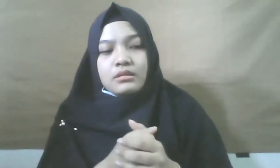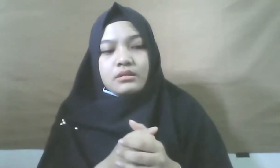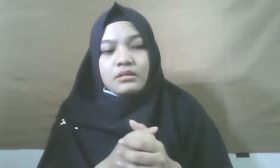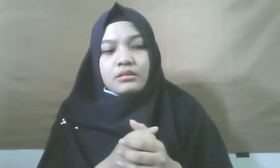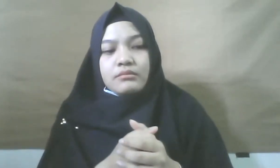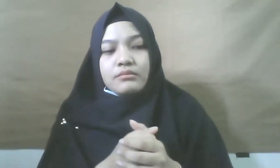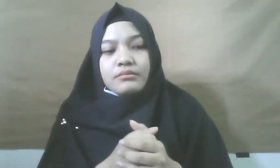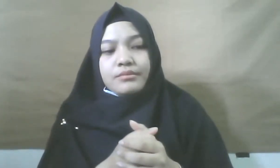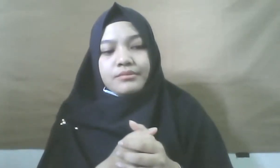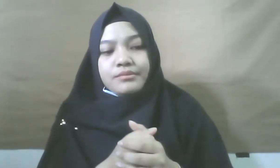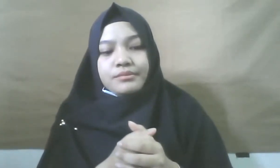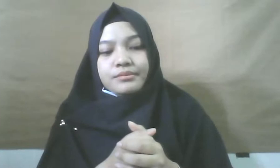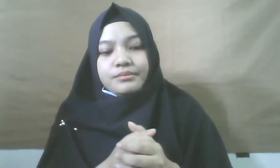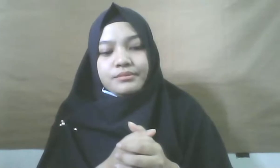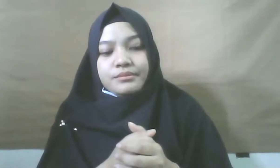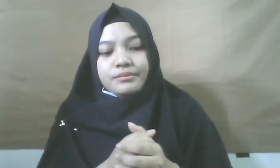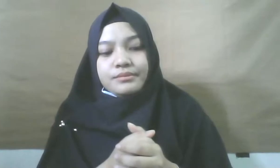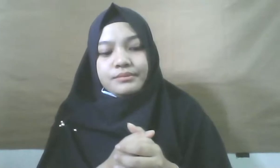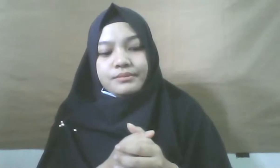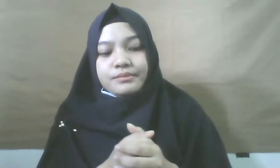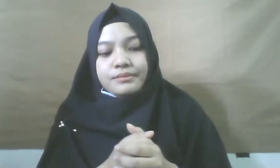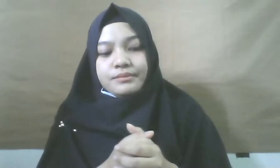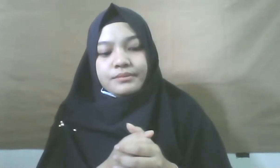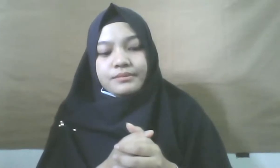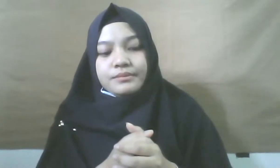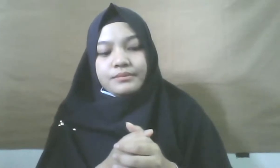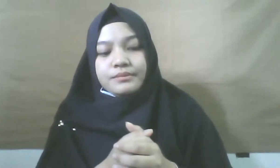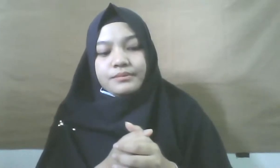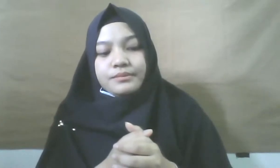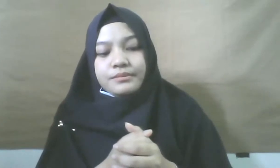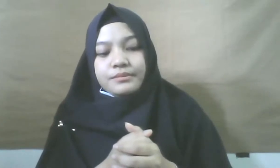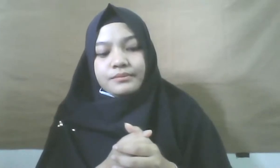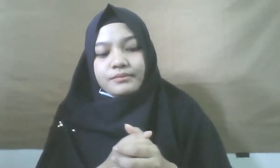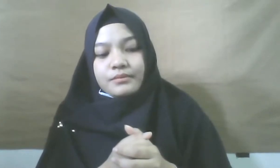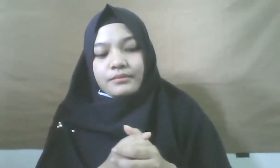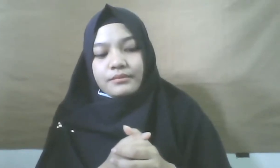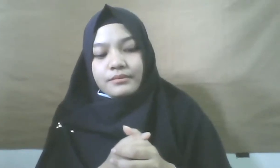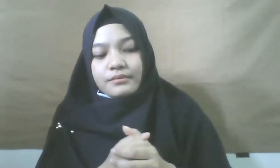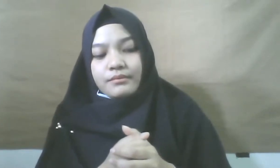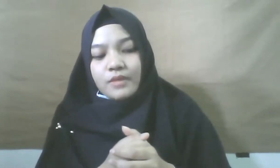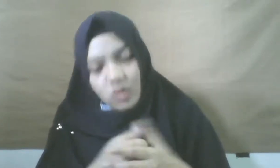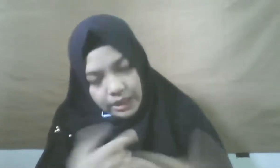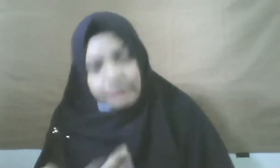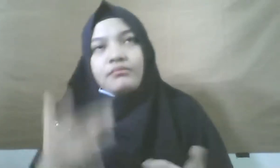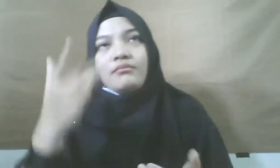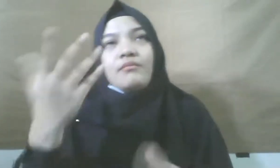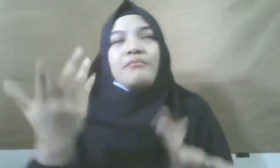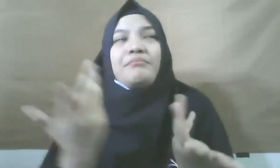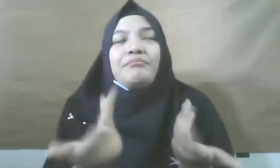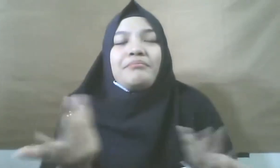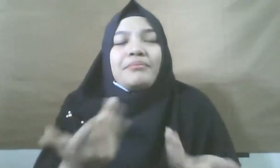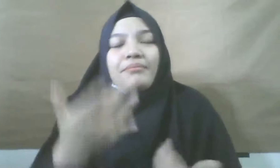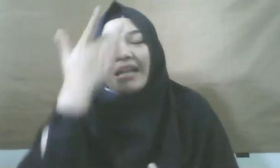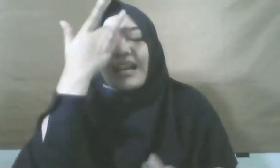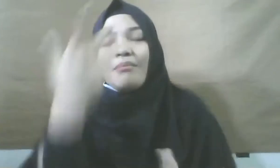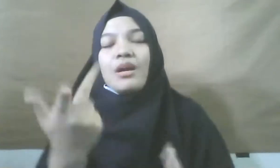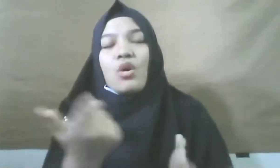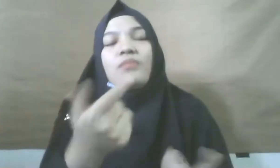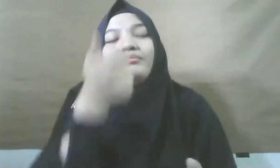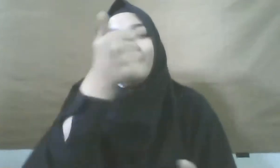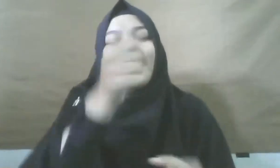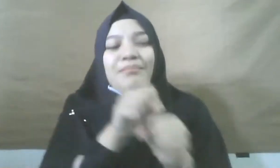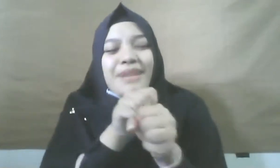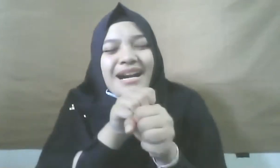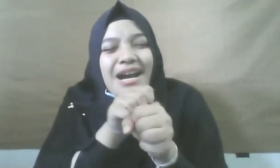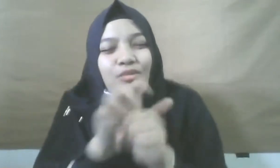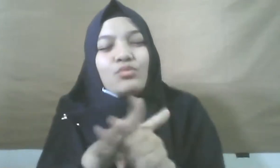with the others strategy like physical distancing, wearing protective gears, and everything, I